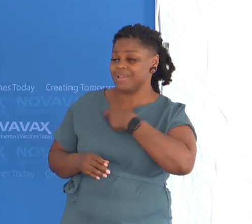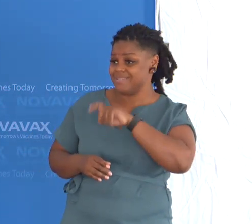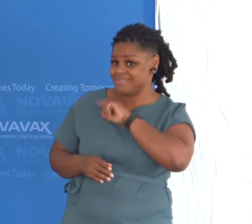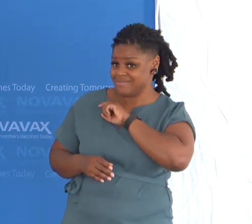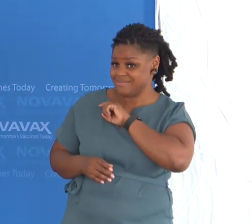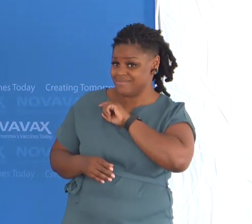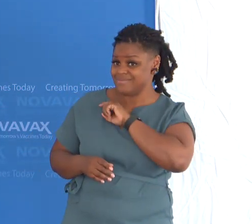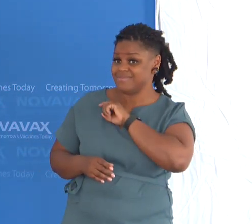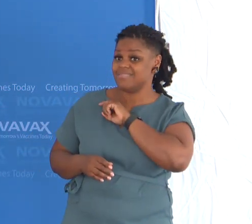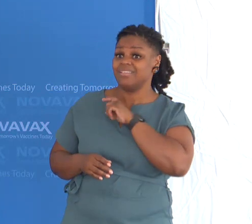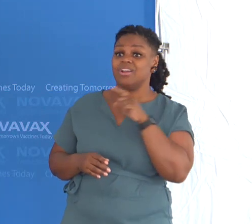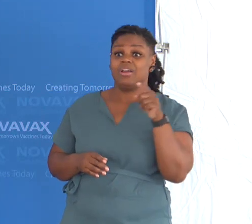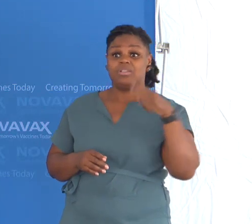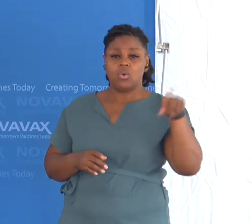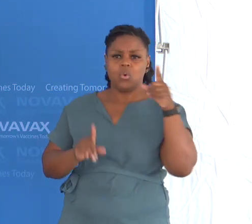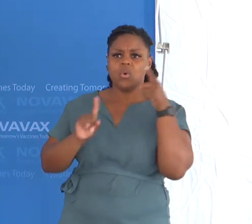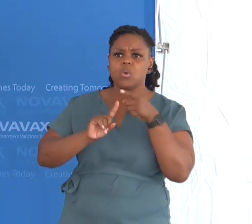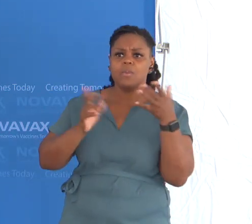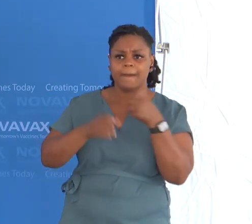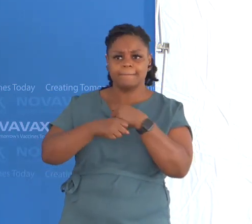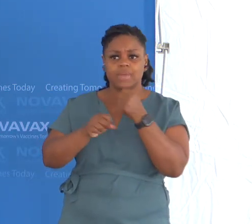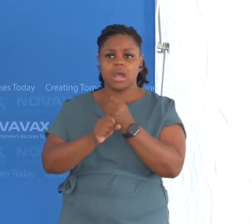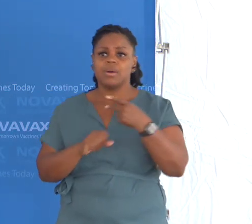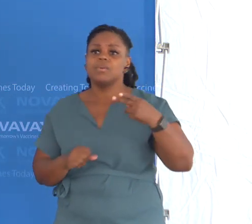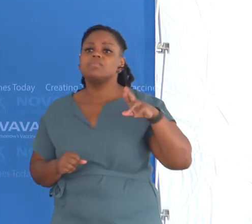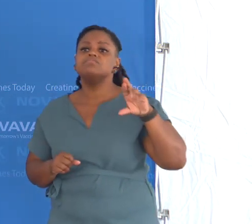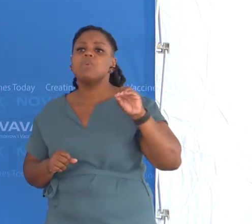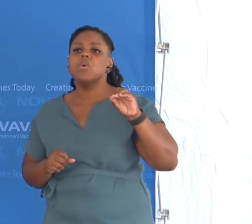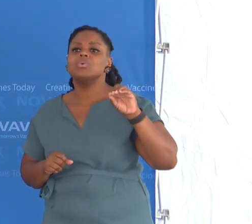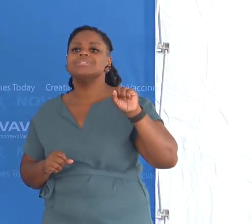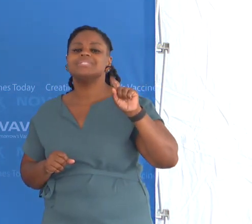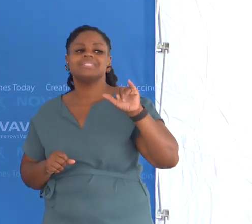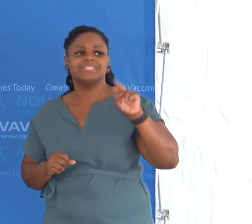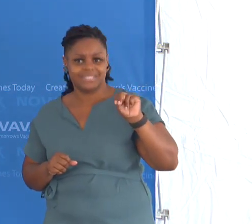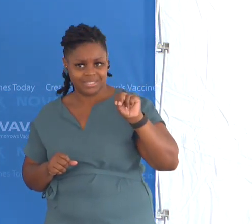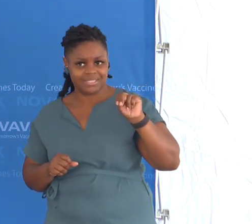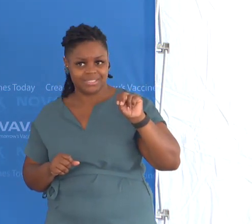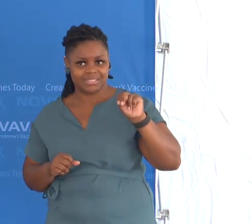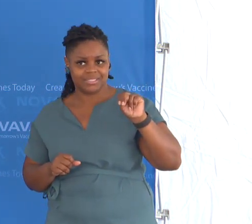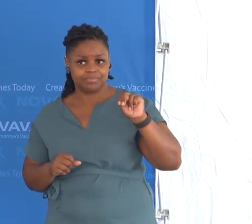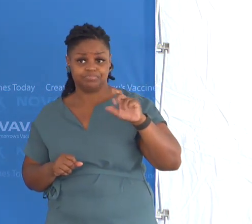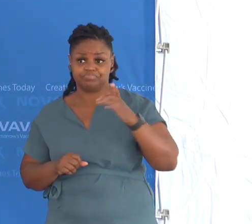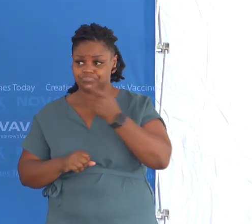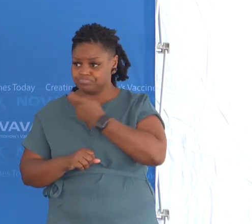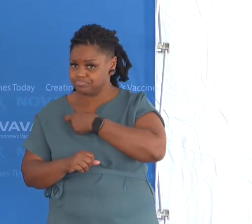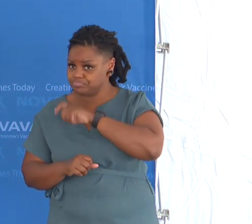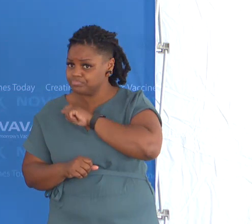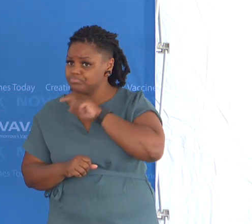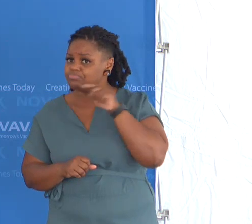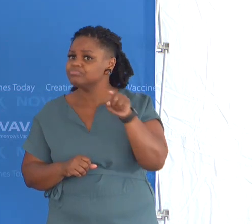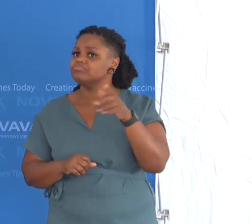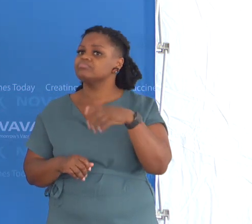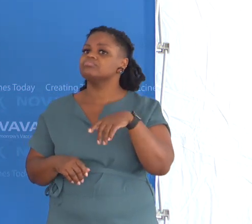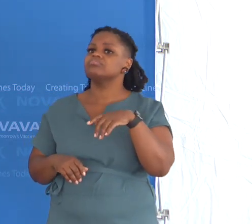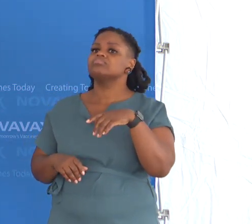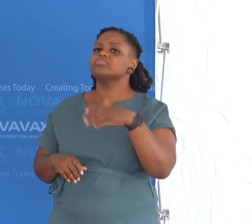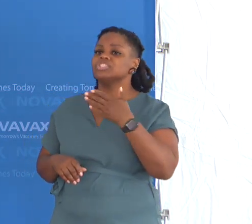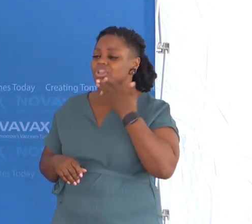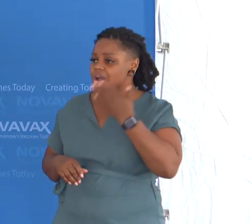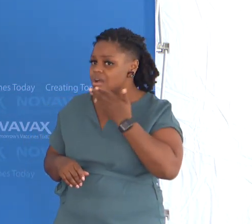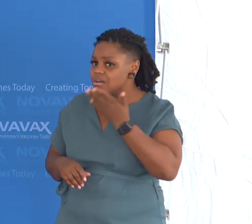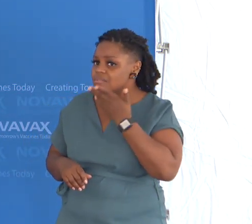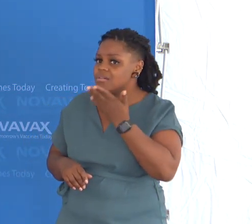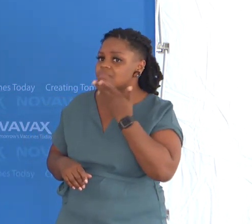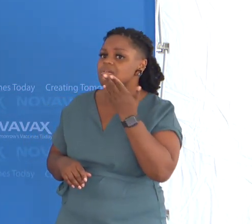heard about. All these are making the spike protein. So you've got Spain, you've got Czech Republic, you've got 2 sites in